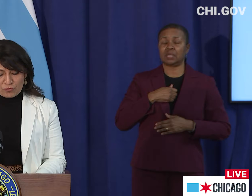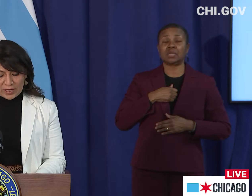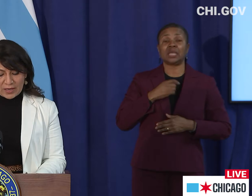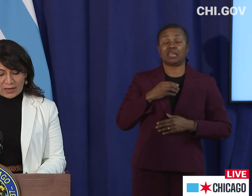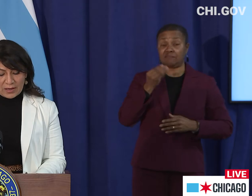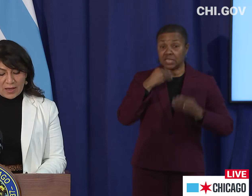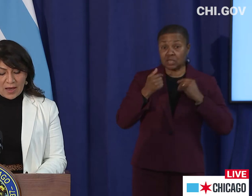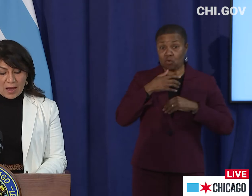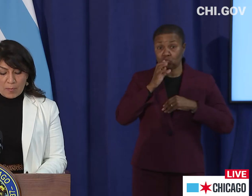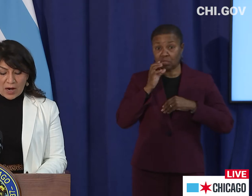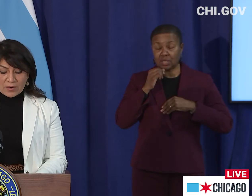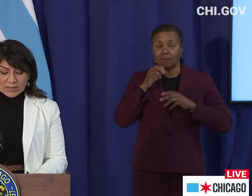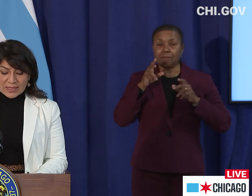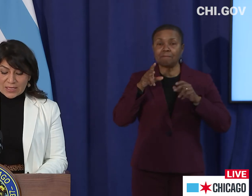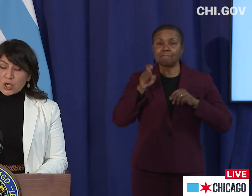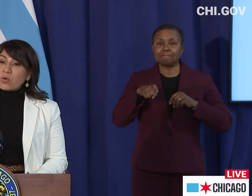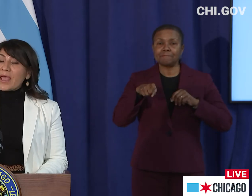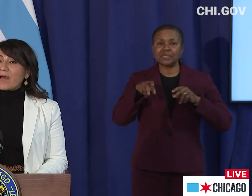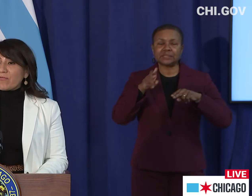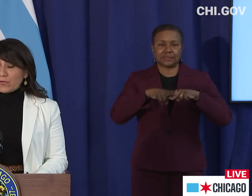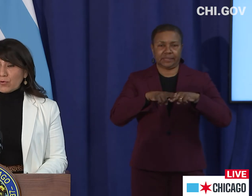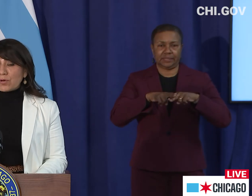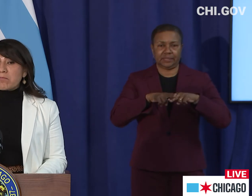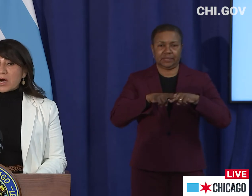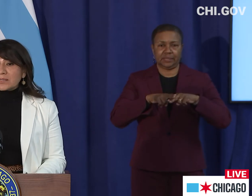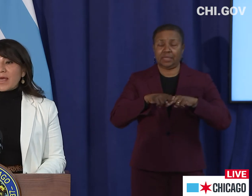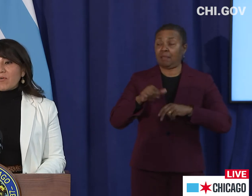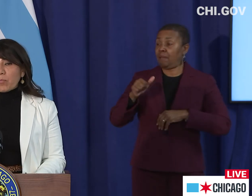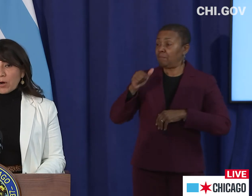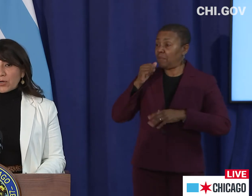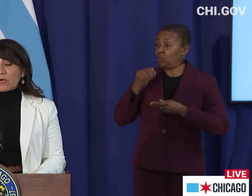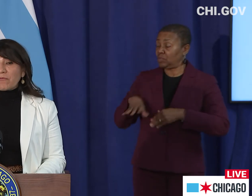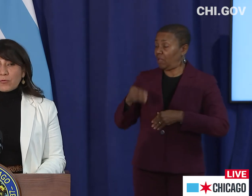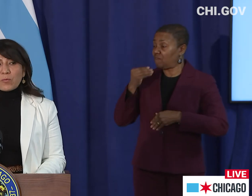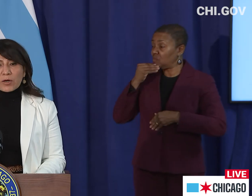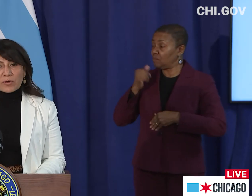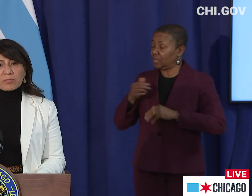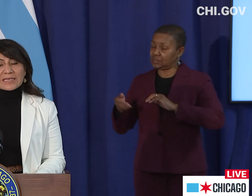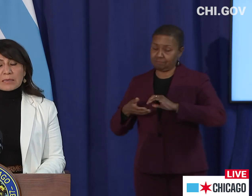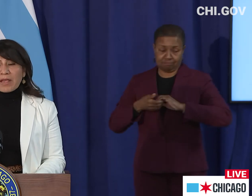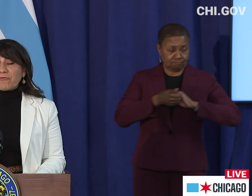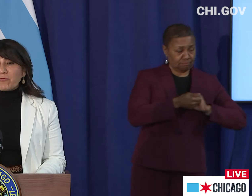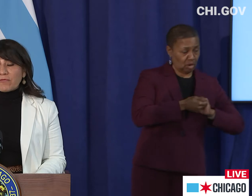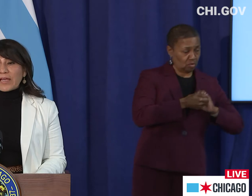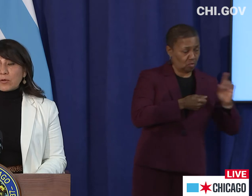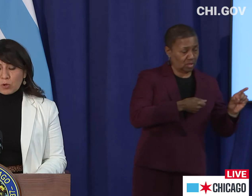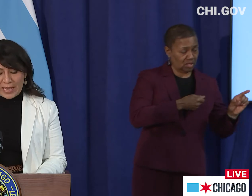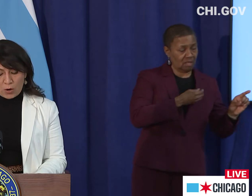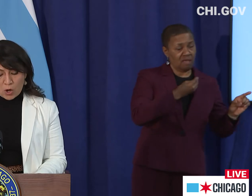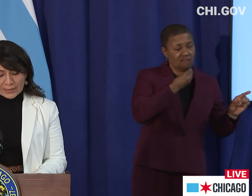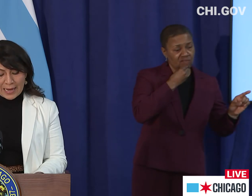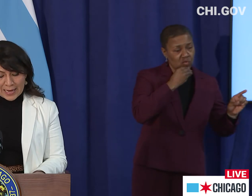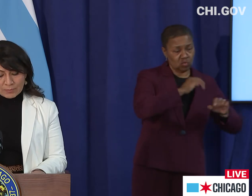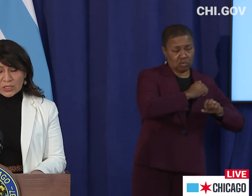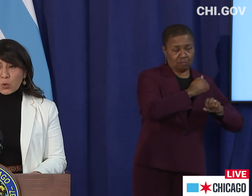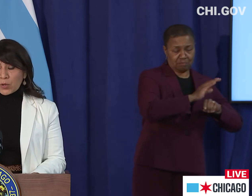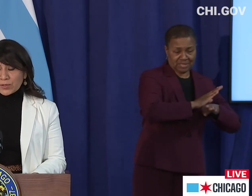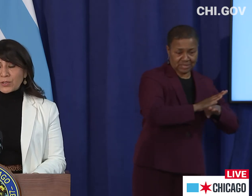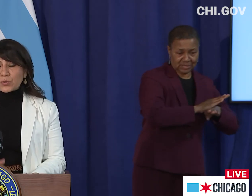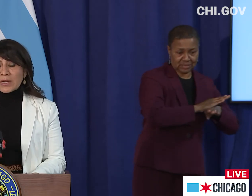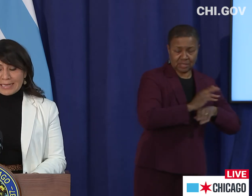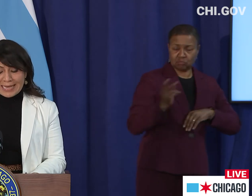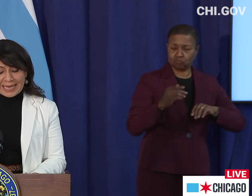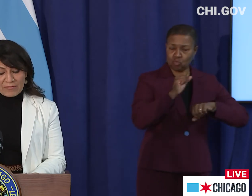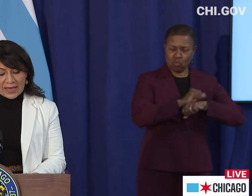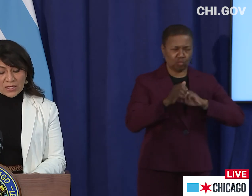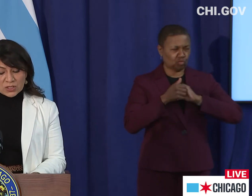eating or drinking. Bars that don't have food must have a food partner in place and make food available at all times in order